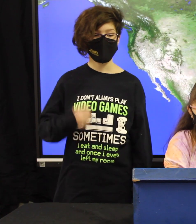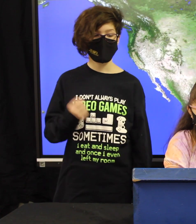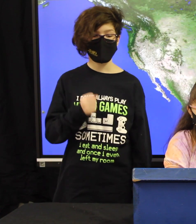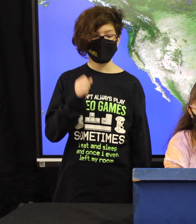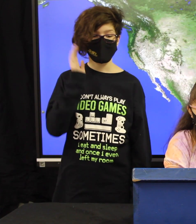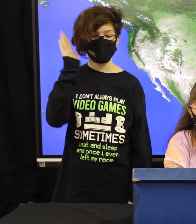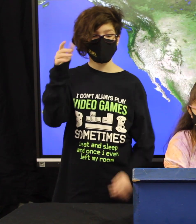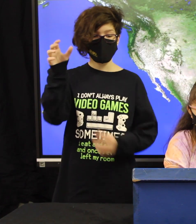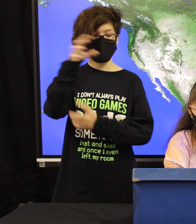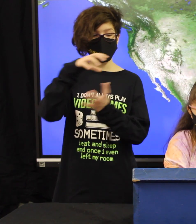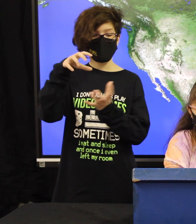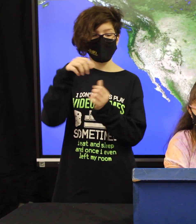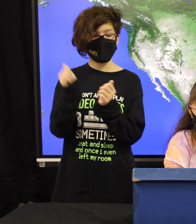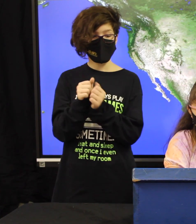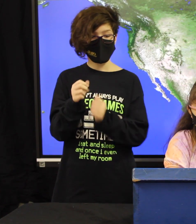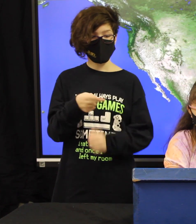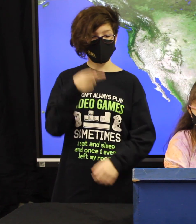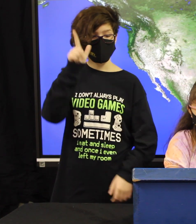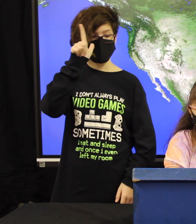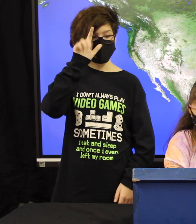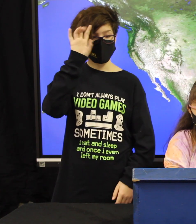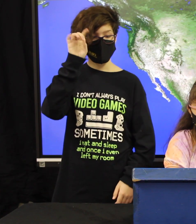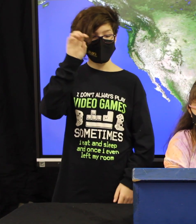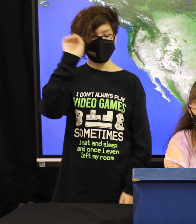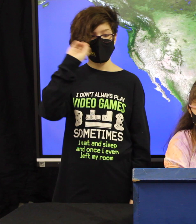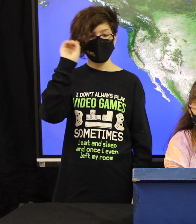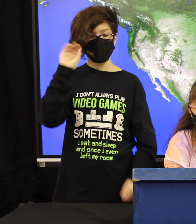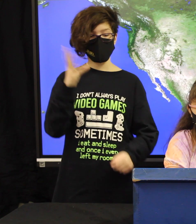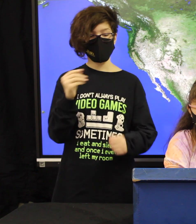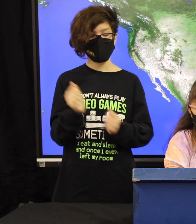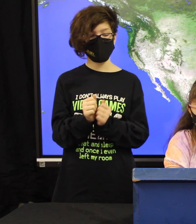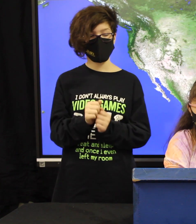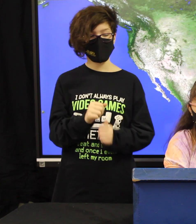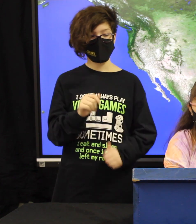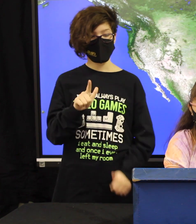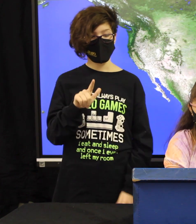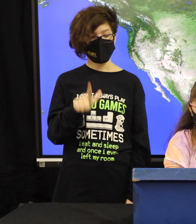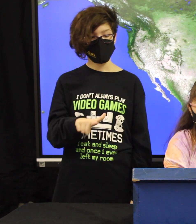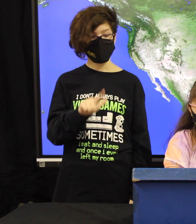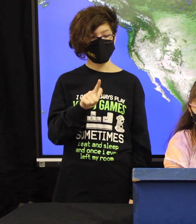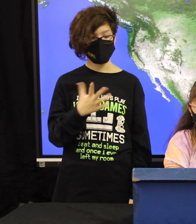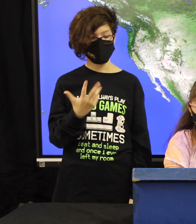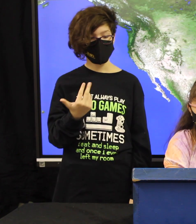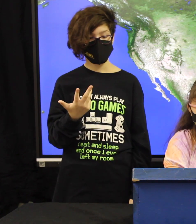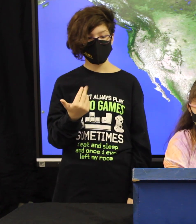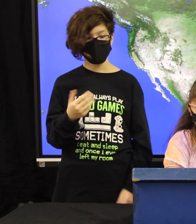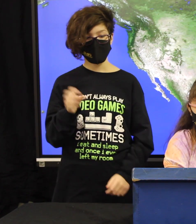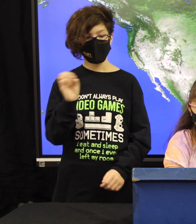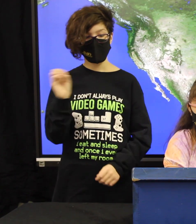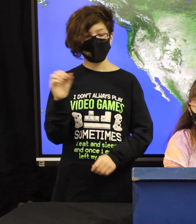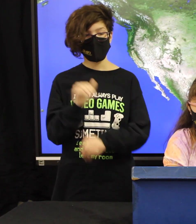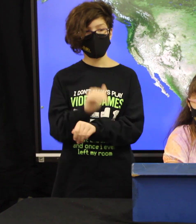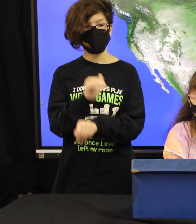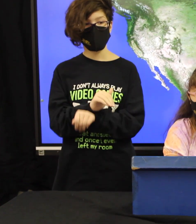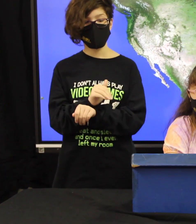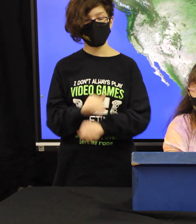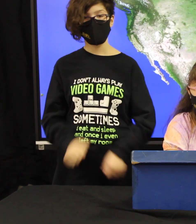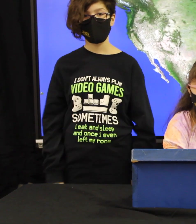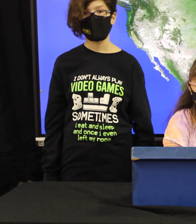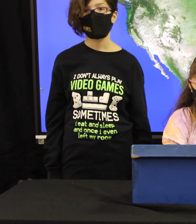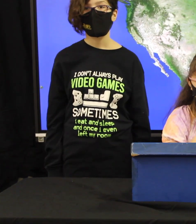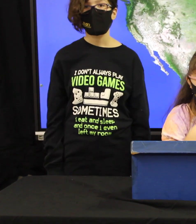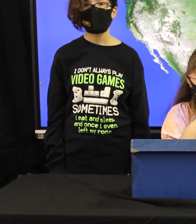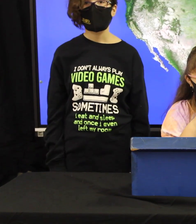Saturday it will be cloudy with a high of 28 degrees and with a low of 13 degrees at night.